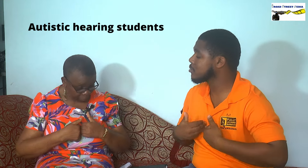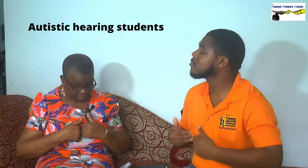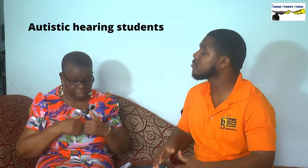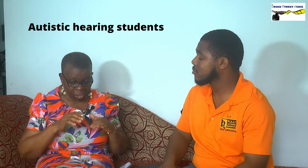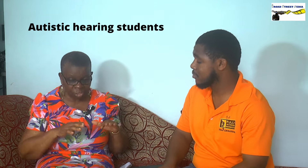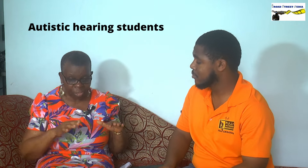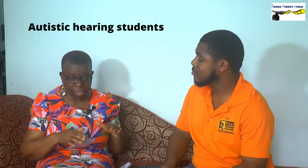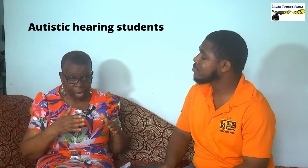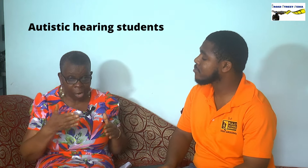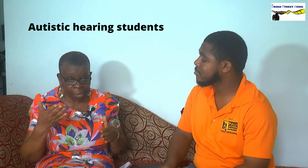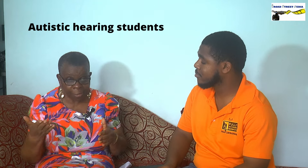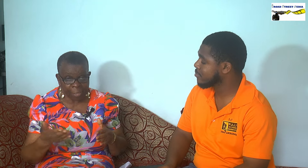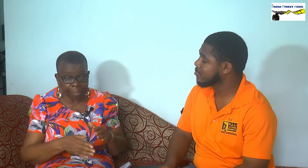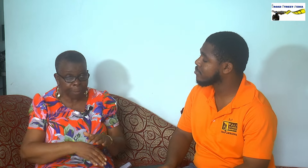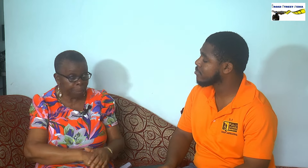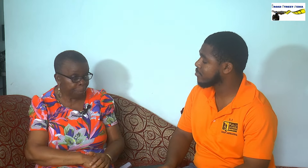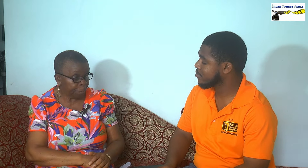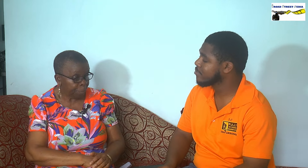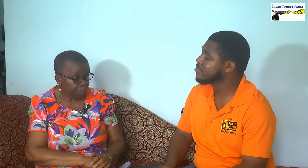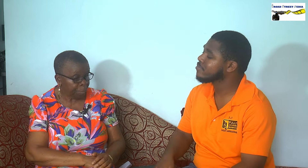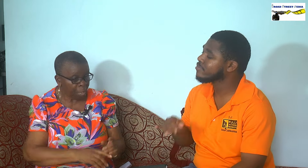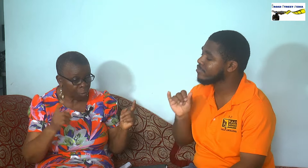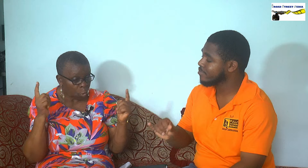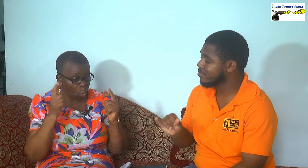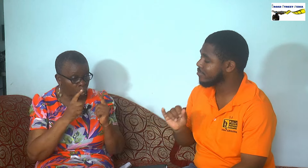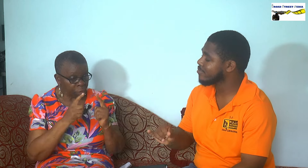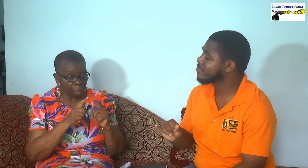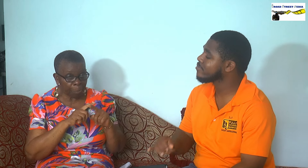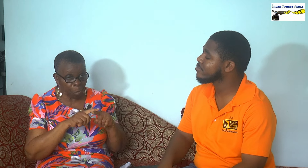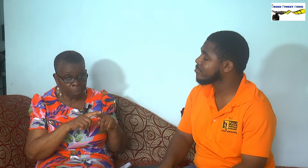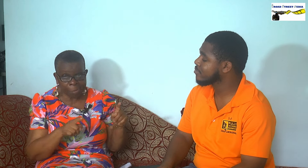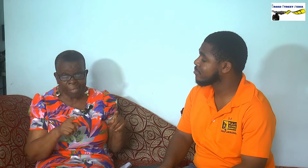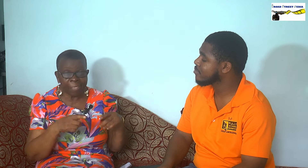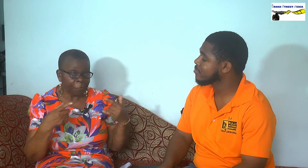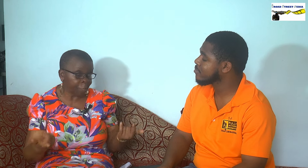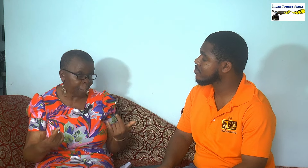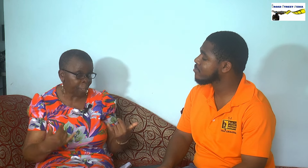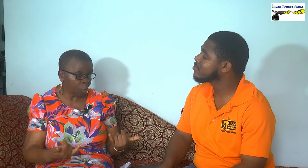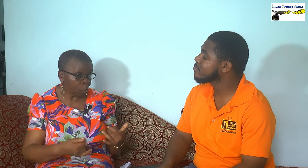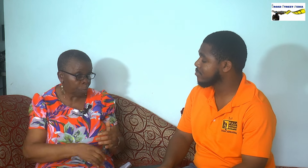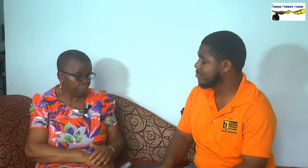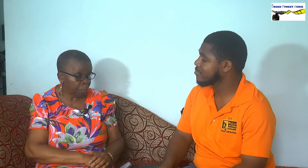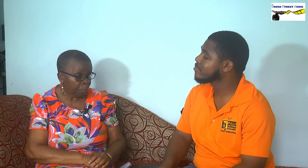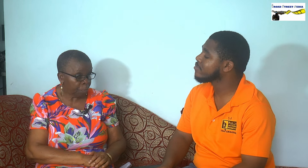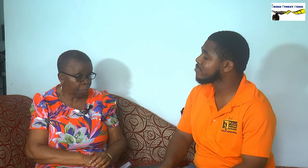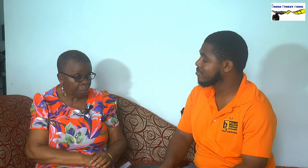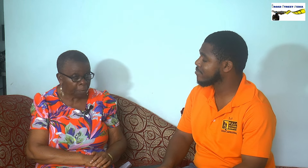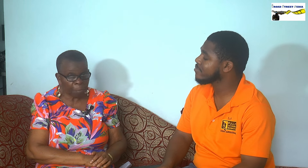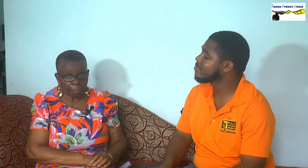autistic children are there, and the goals are probably different now.